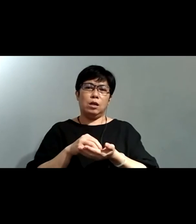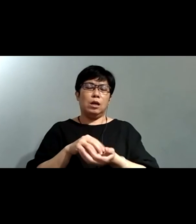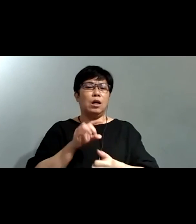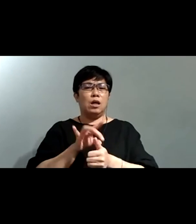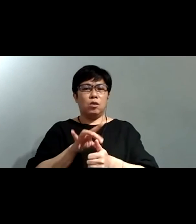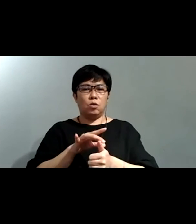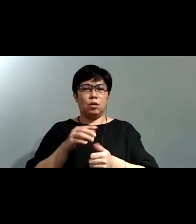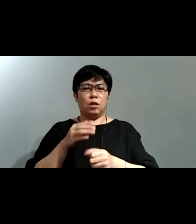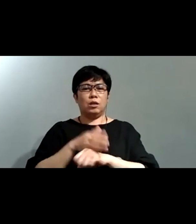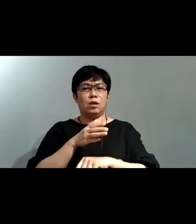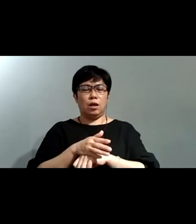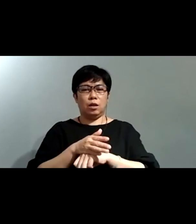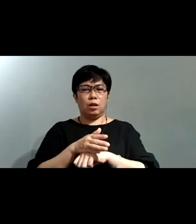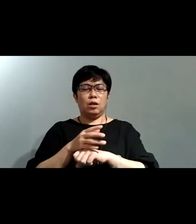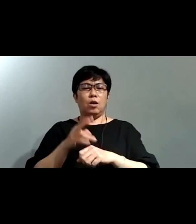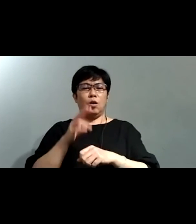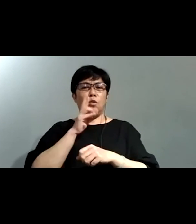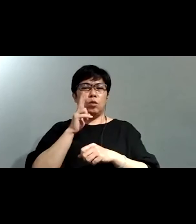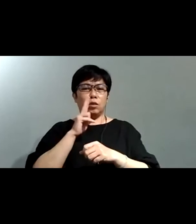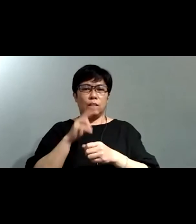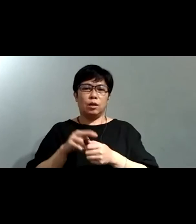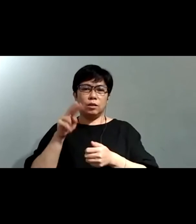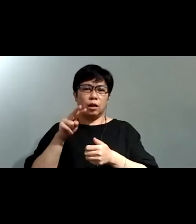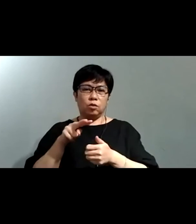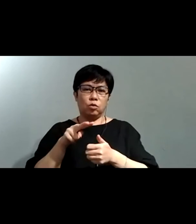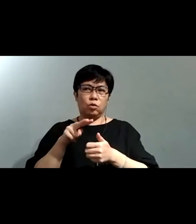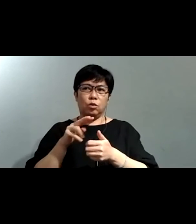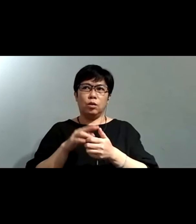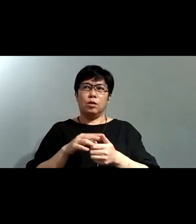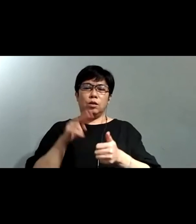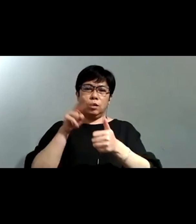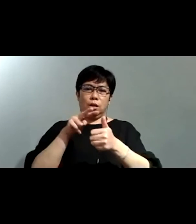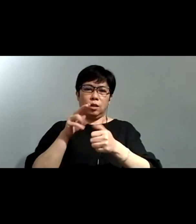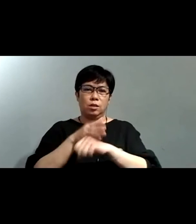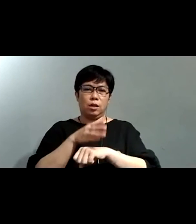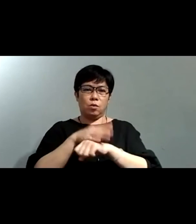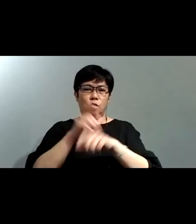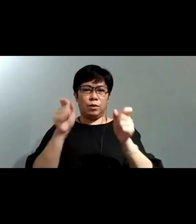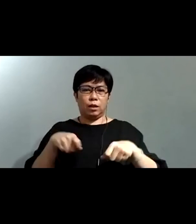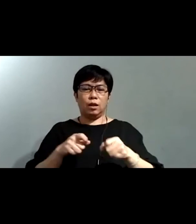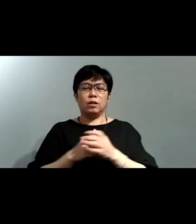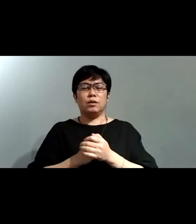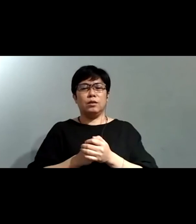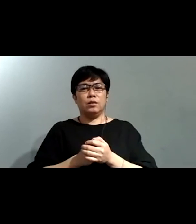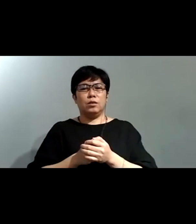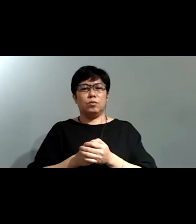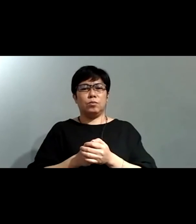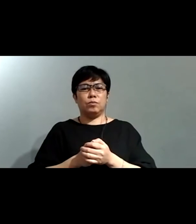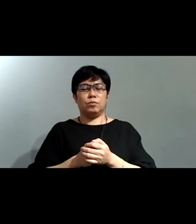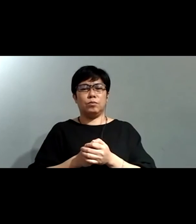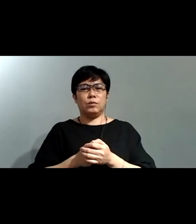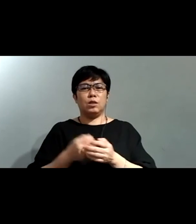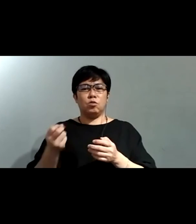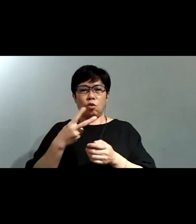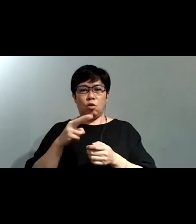community problems or issue as a core. And then we engage diverse stakeholders. Of course, we will